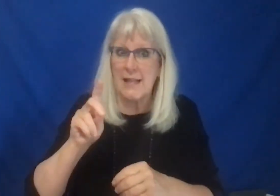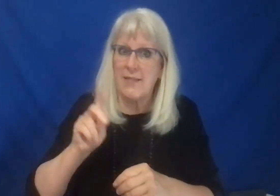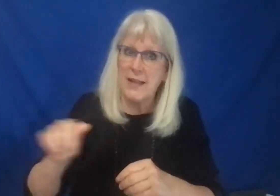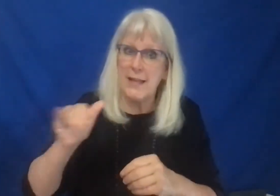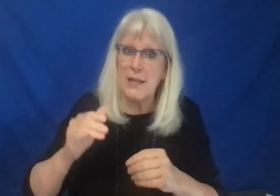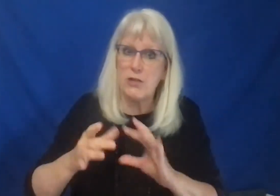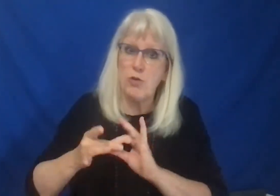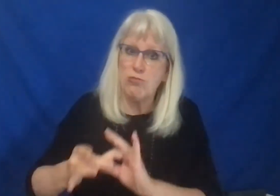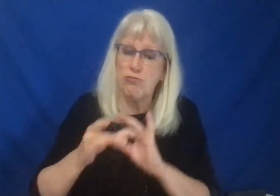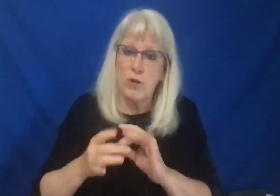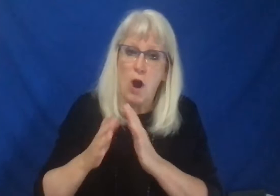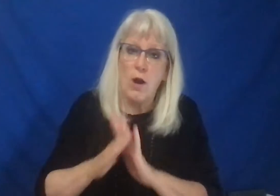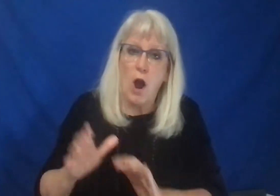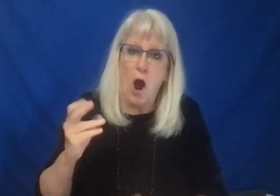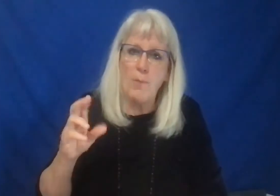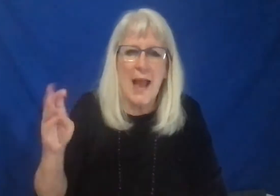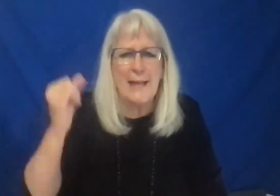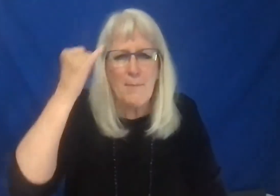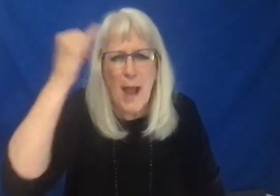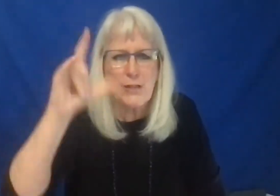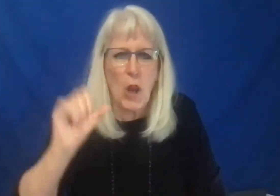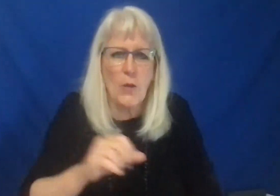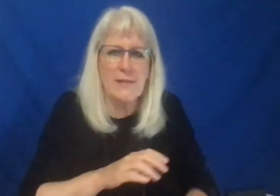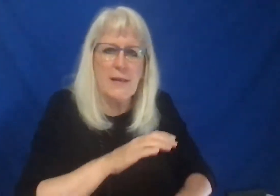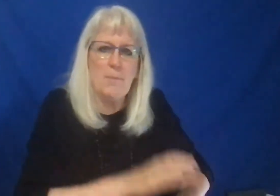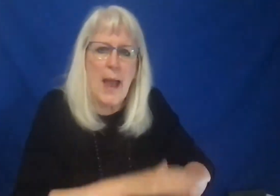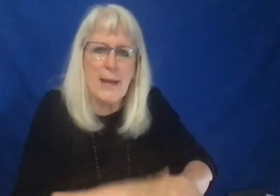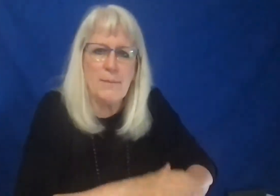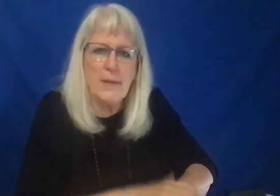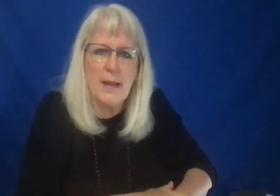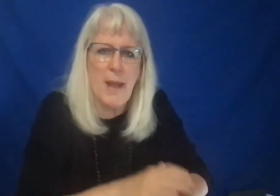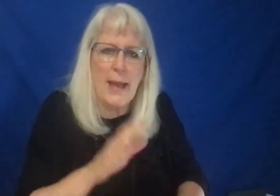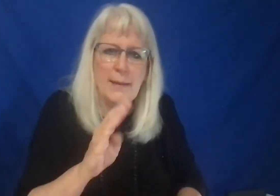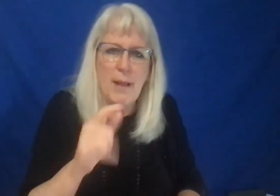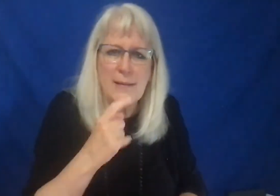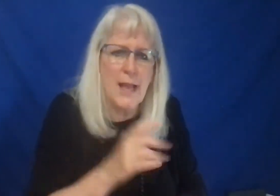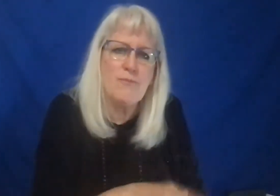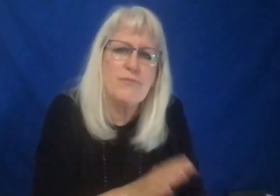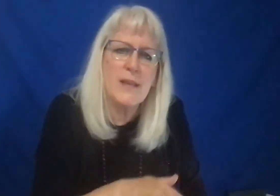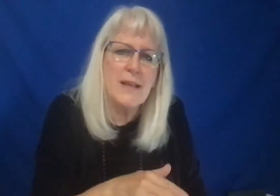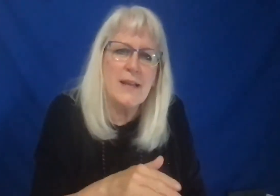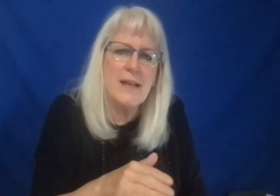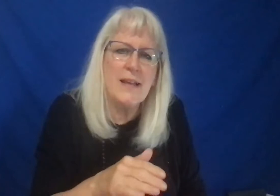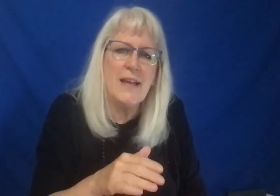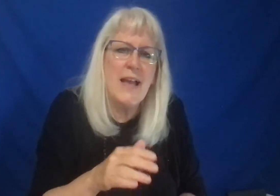of patting Bill on the knee and saying, oh, honey, is what you're trying to say is participation is the key to harmony? Why, by Jove, Lois, that's